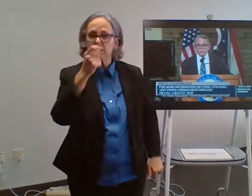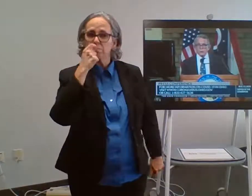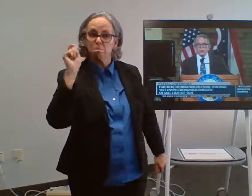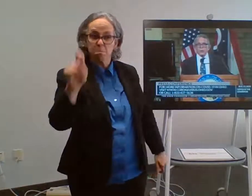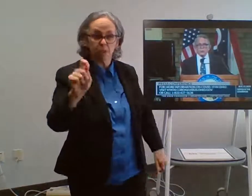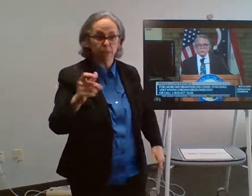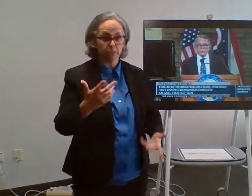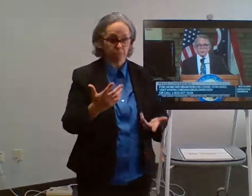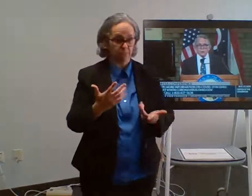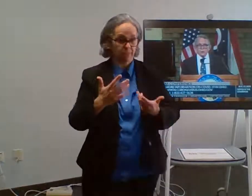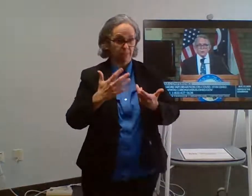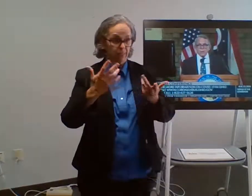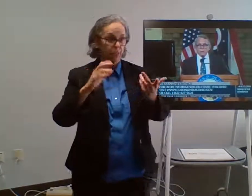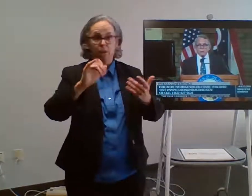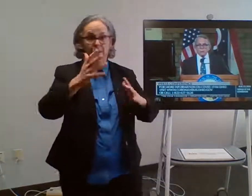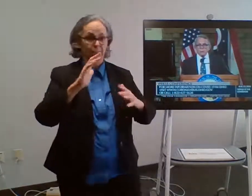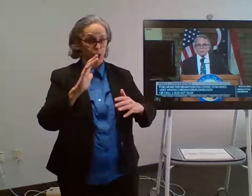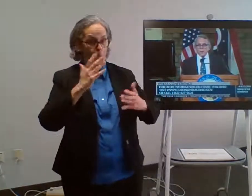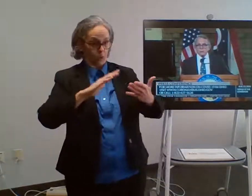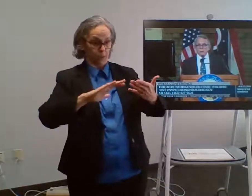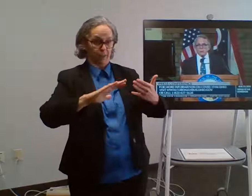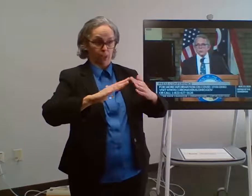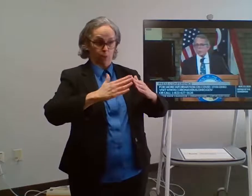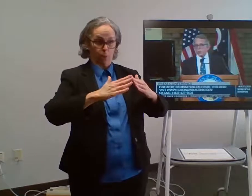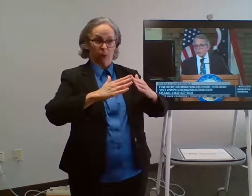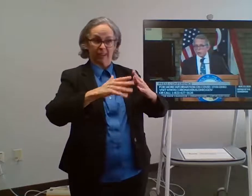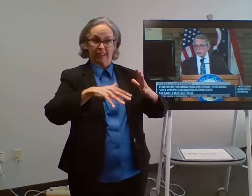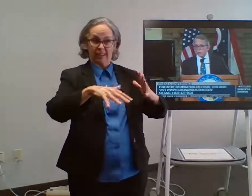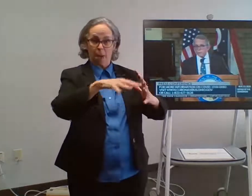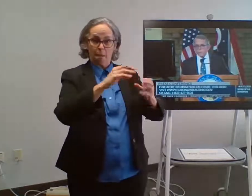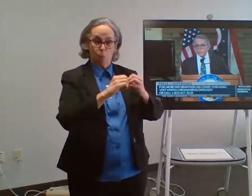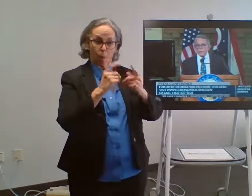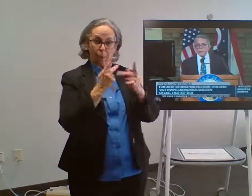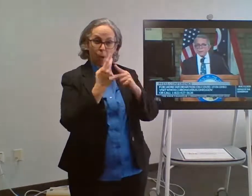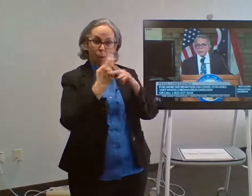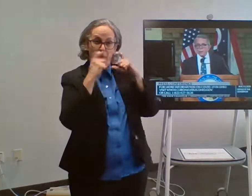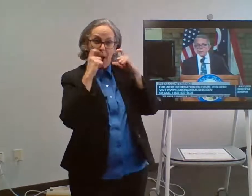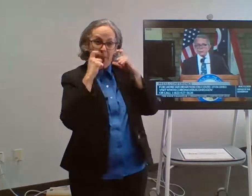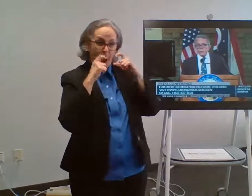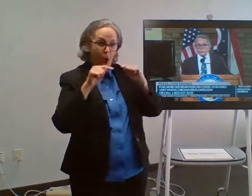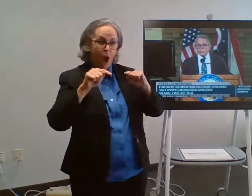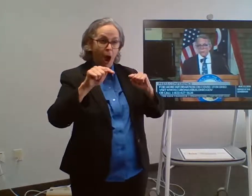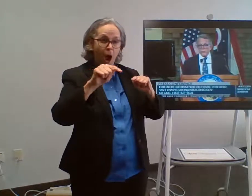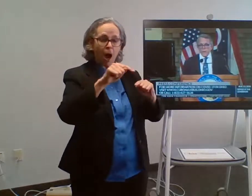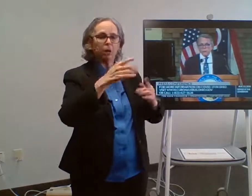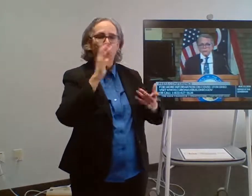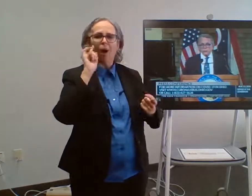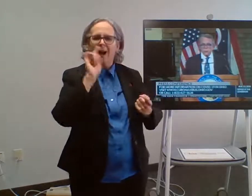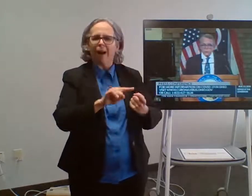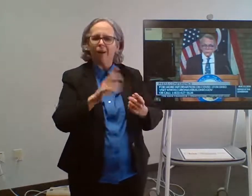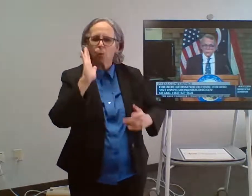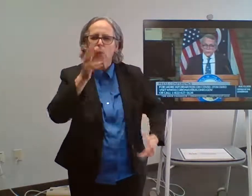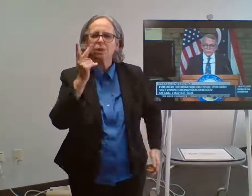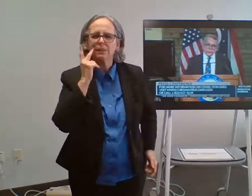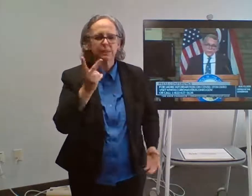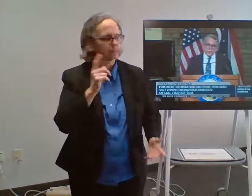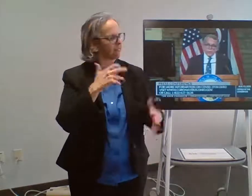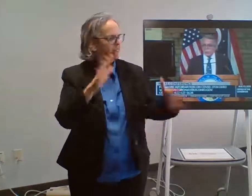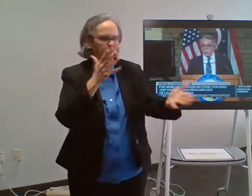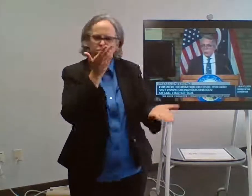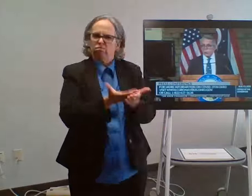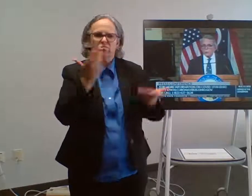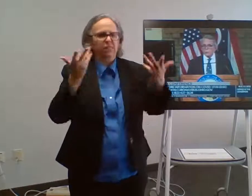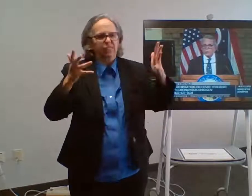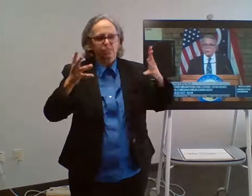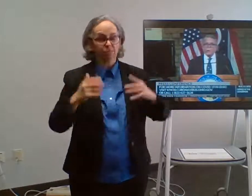that is our urban areas. We put those mask orders in earlier. We went to the red counties. Most of them at that